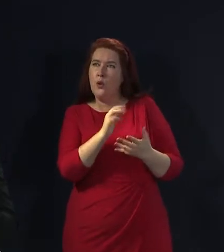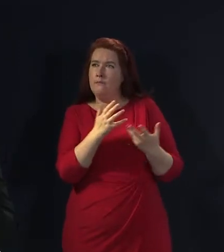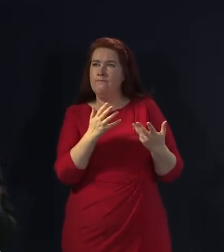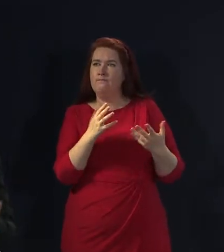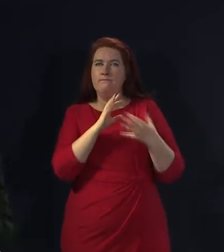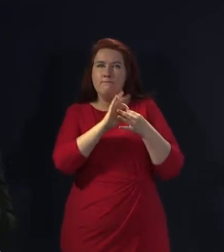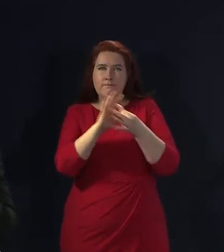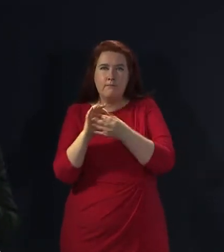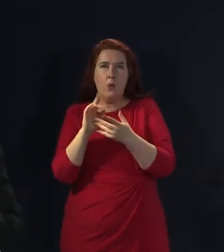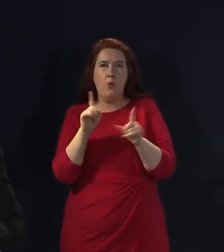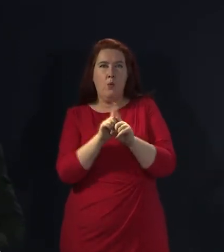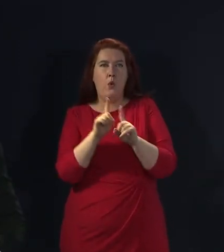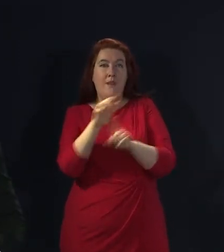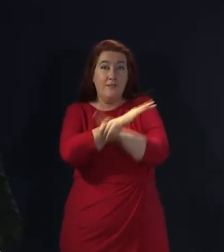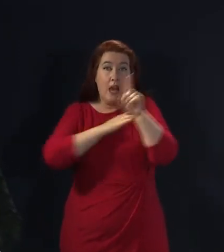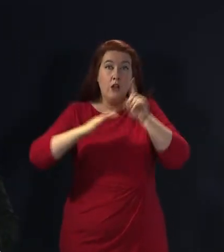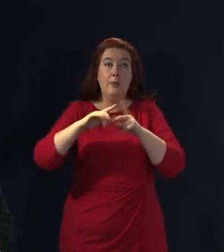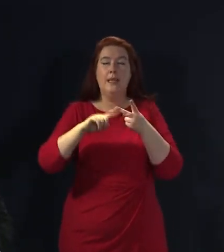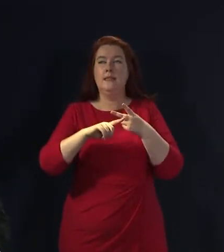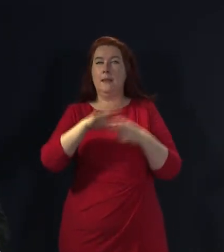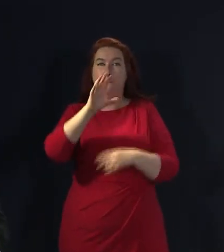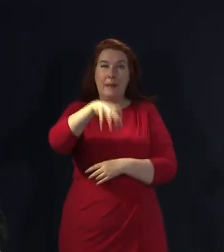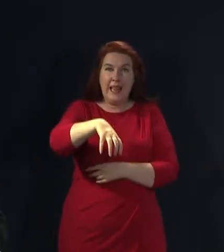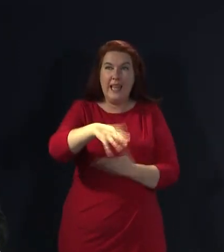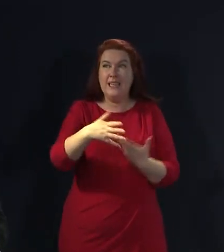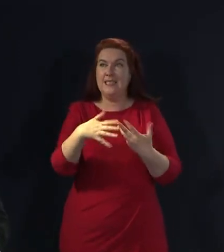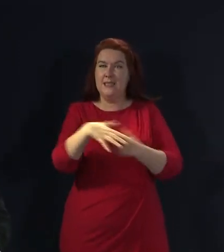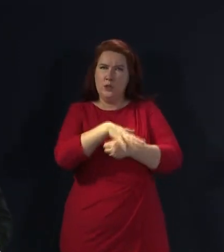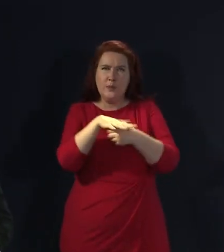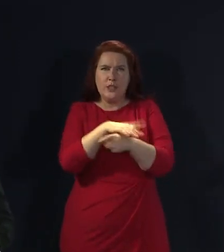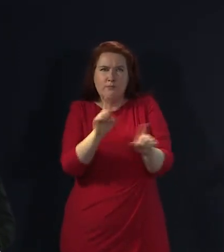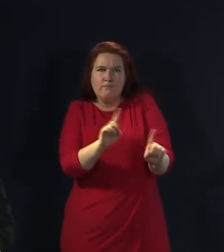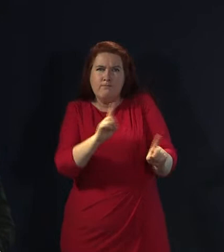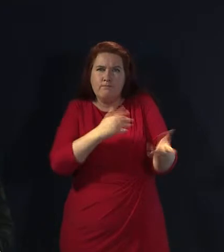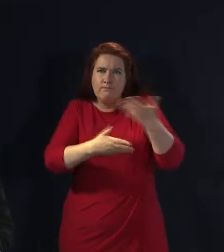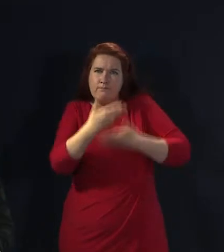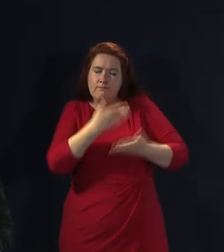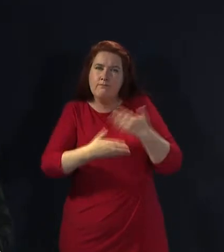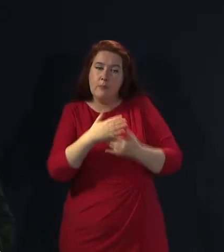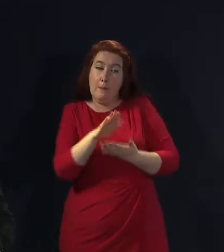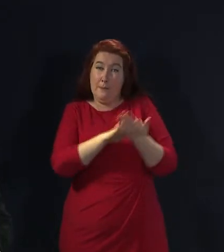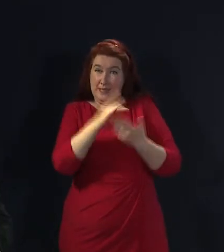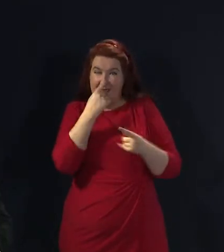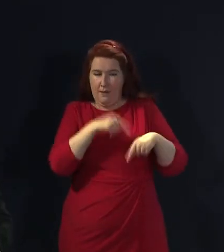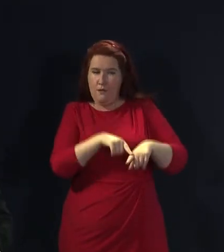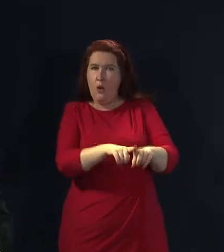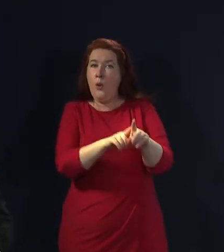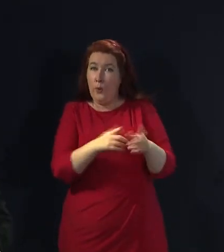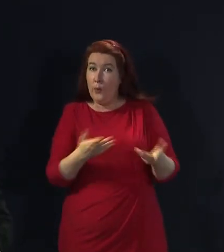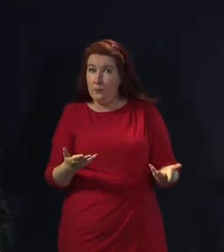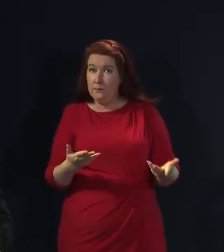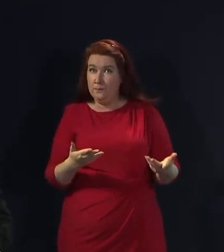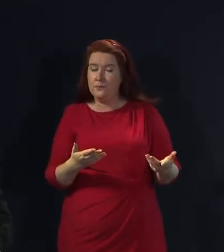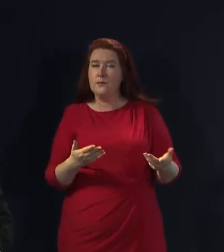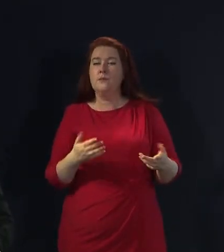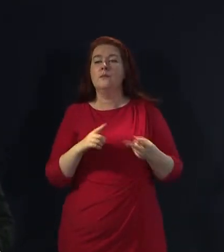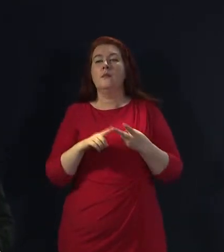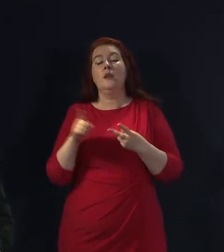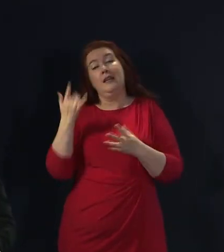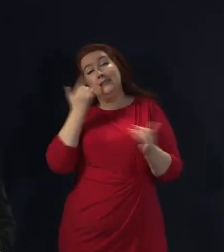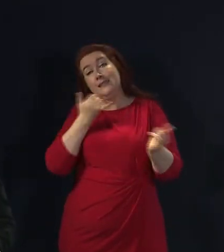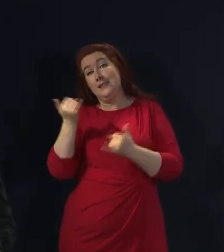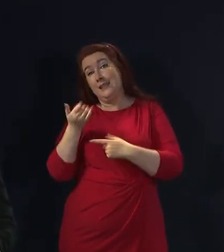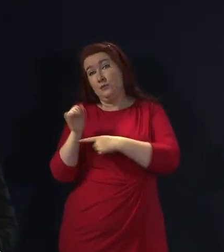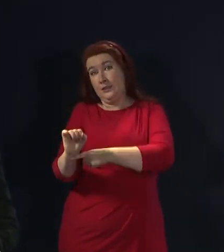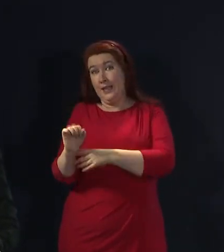for environments, places, situations that people have been in, so that we can track those over time. Now, the test and protect teams